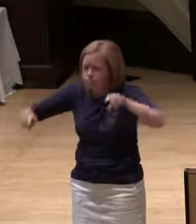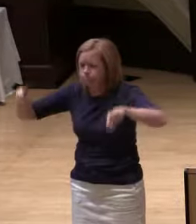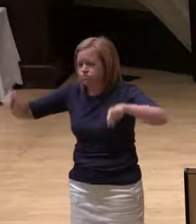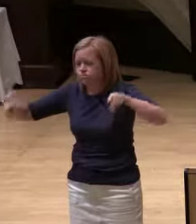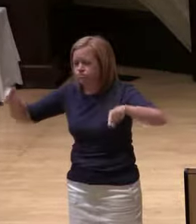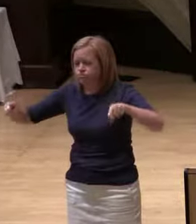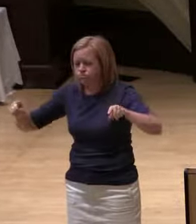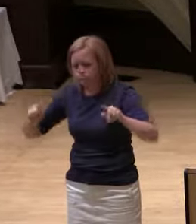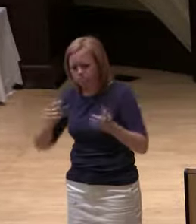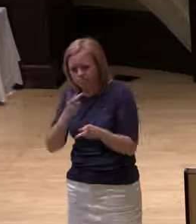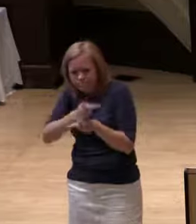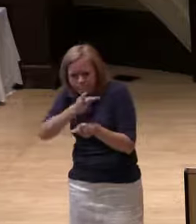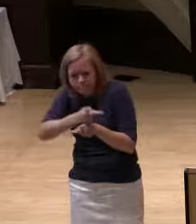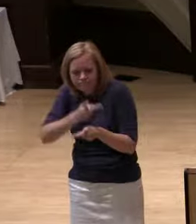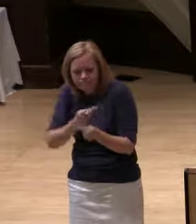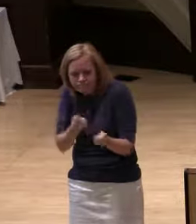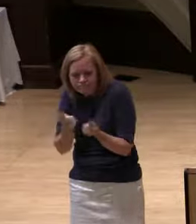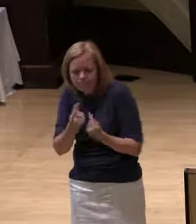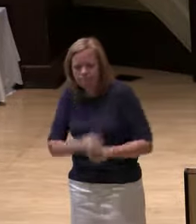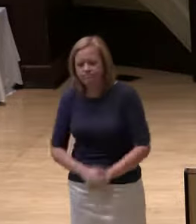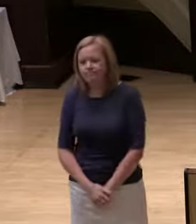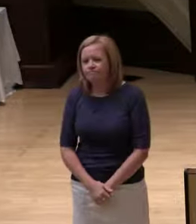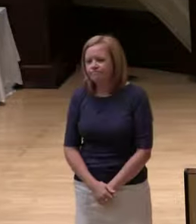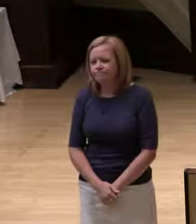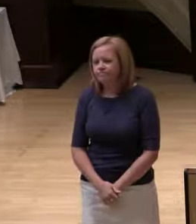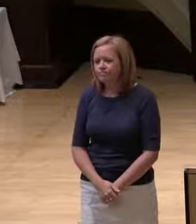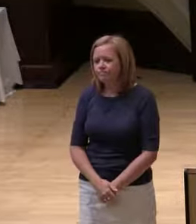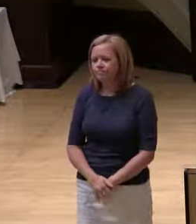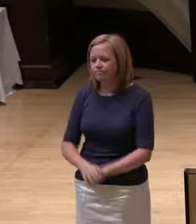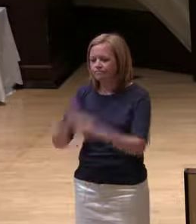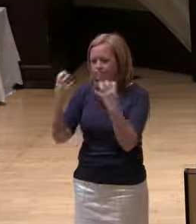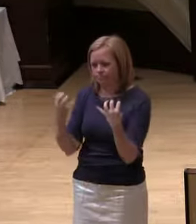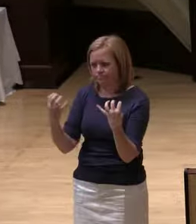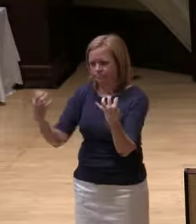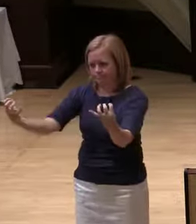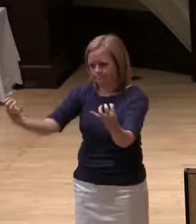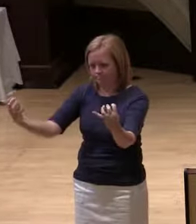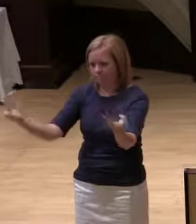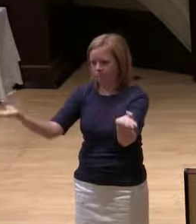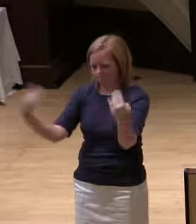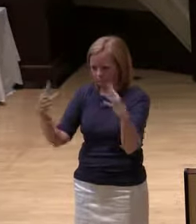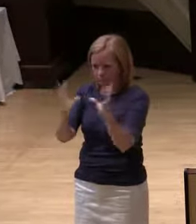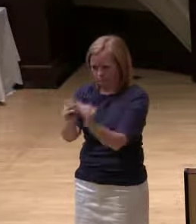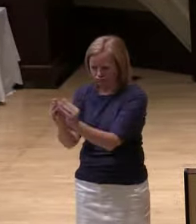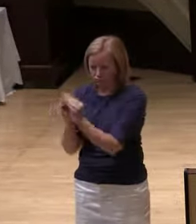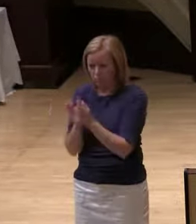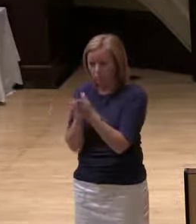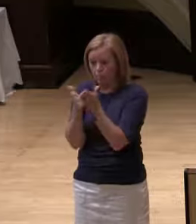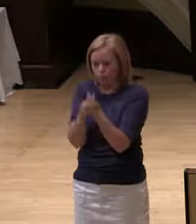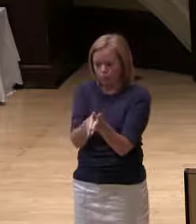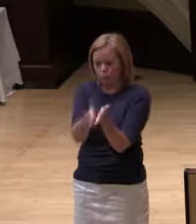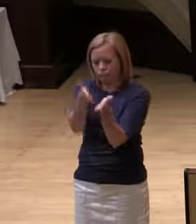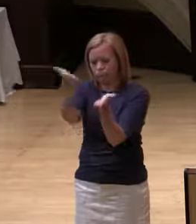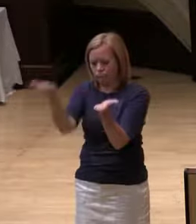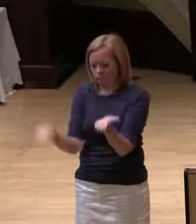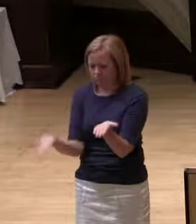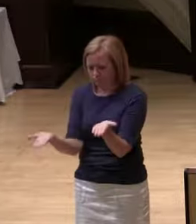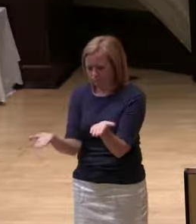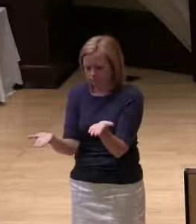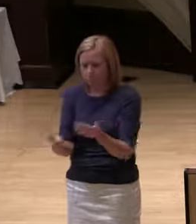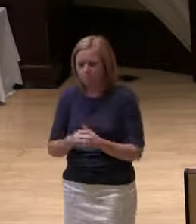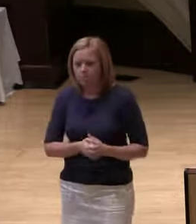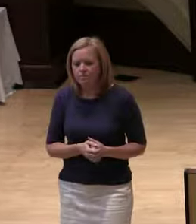myriads attended him. The court was convened, and the books were opened. As